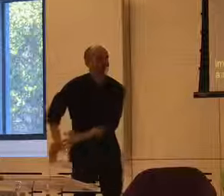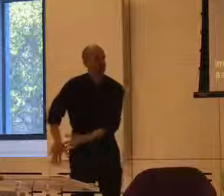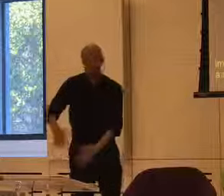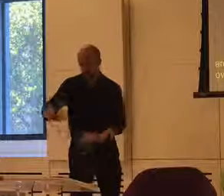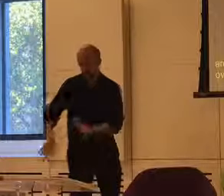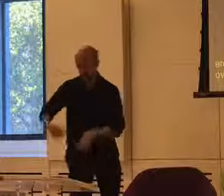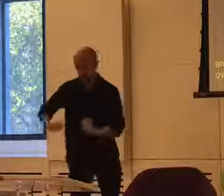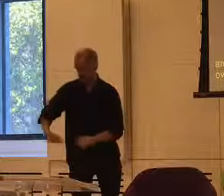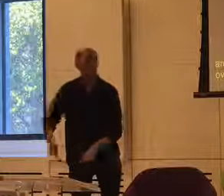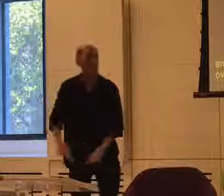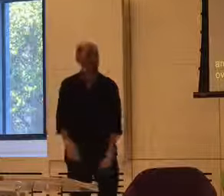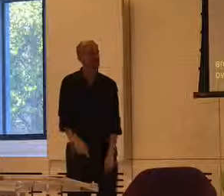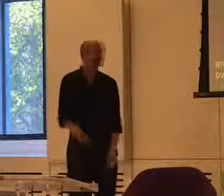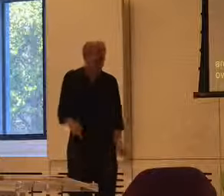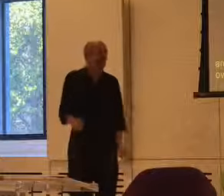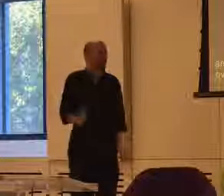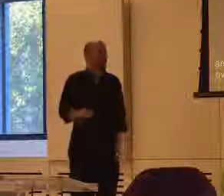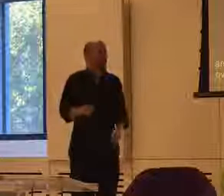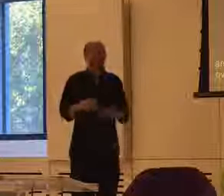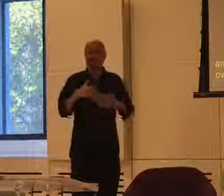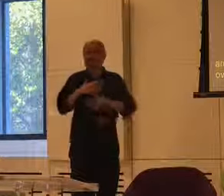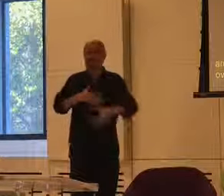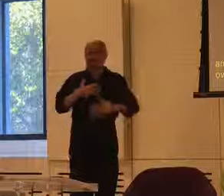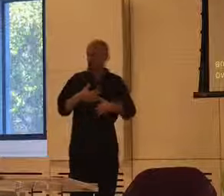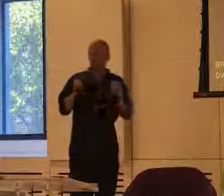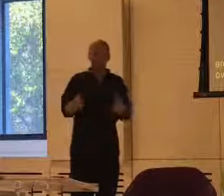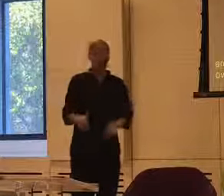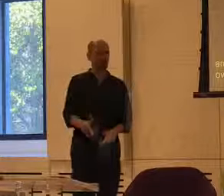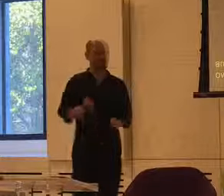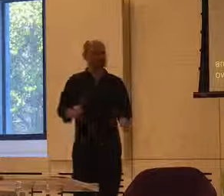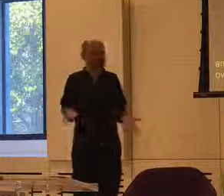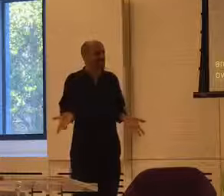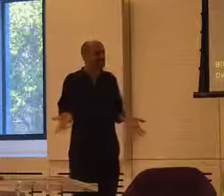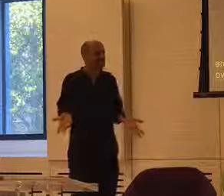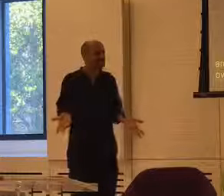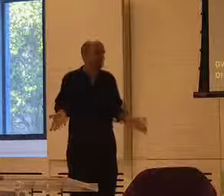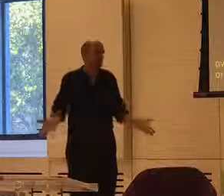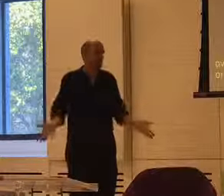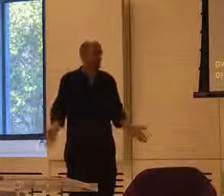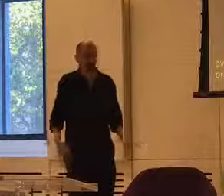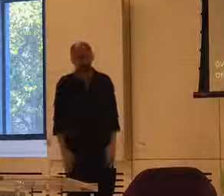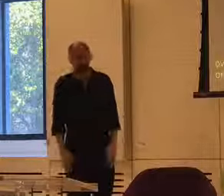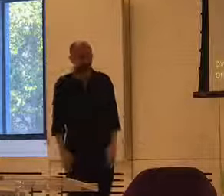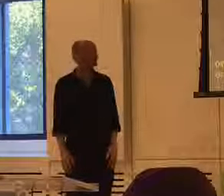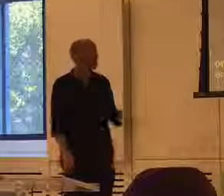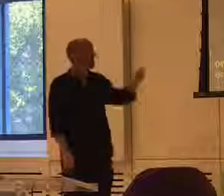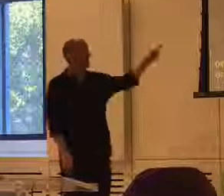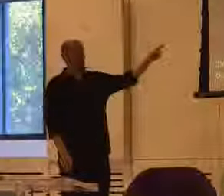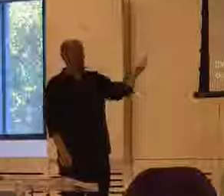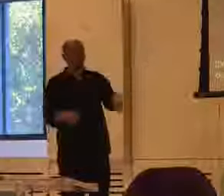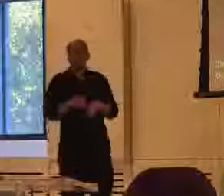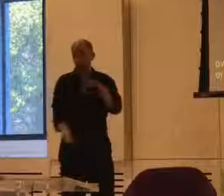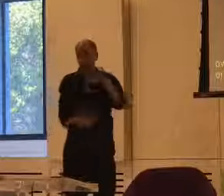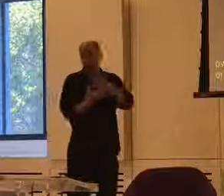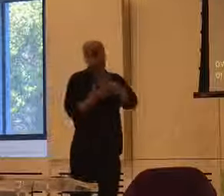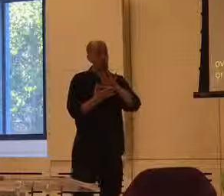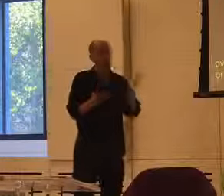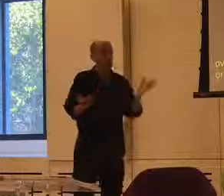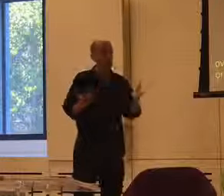overprotection and limitation of exploration and learning, or preventing the child from participating in normal social interactions. So that